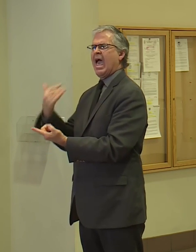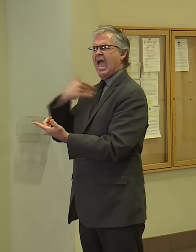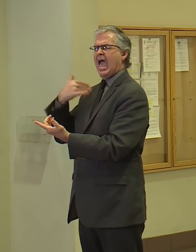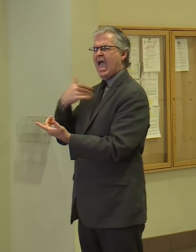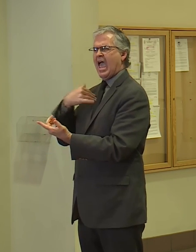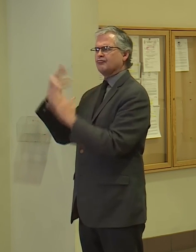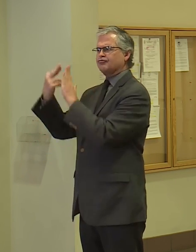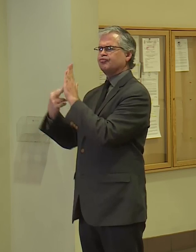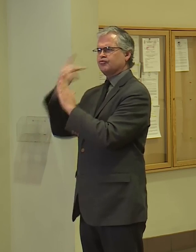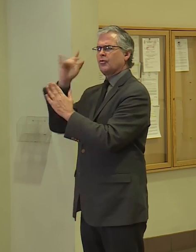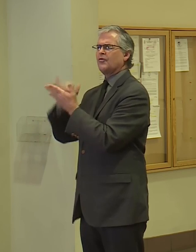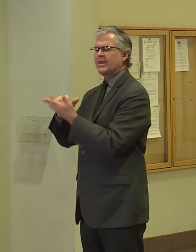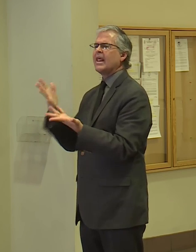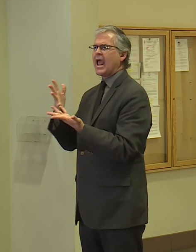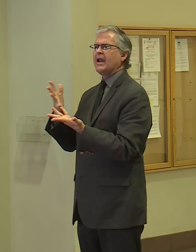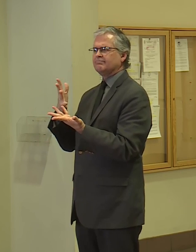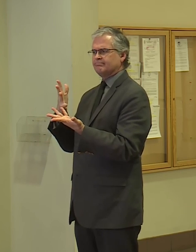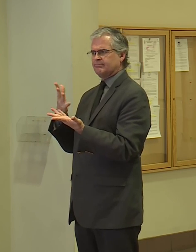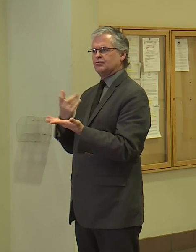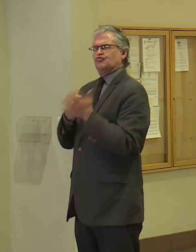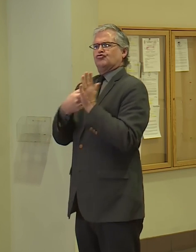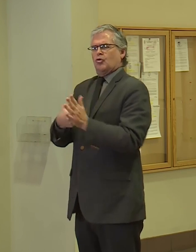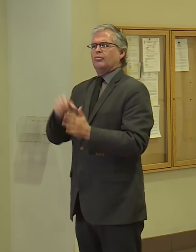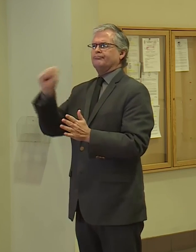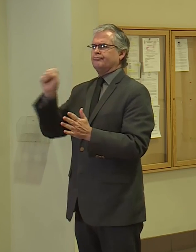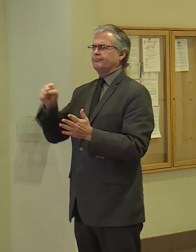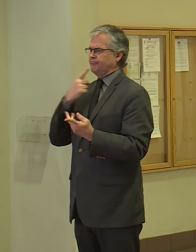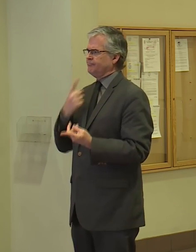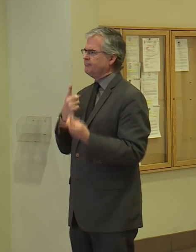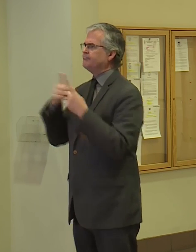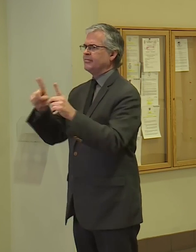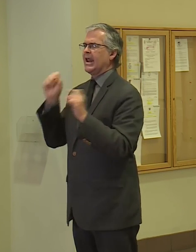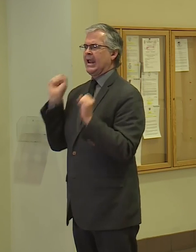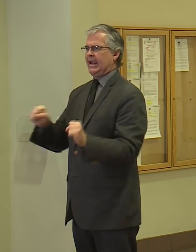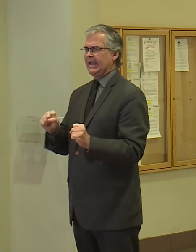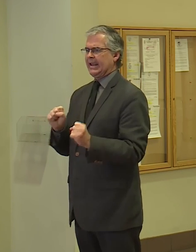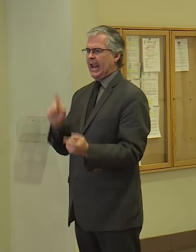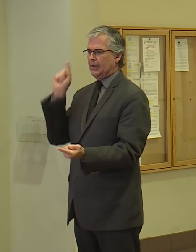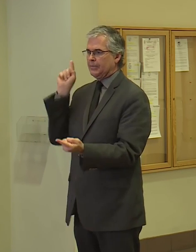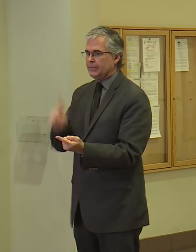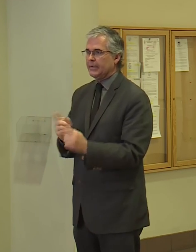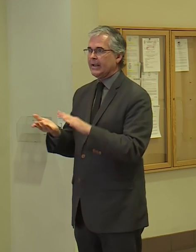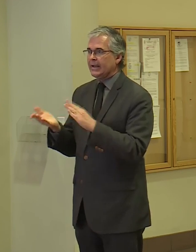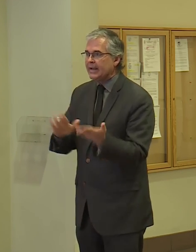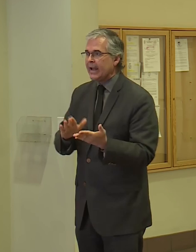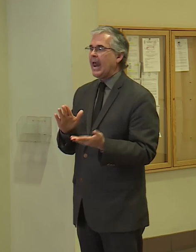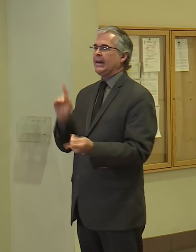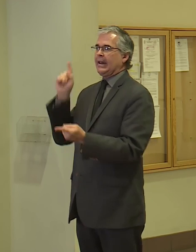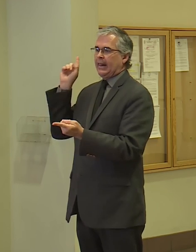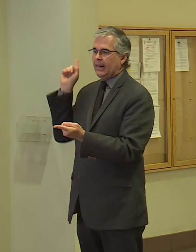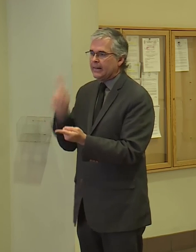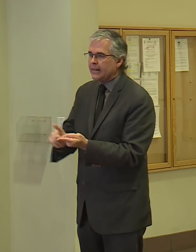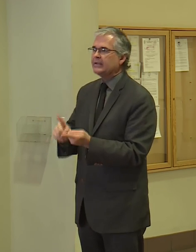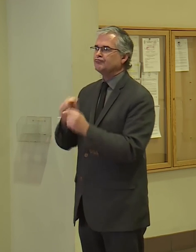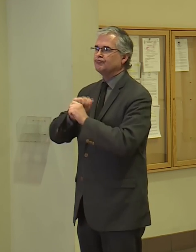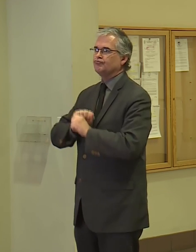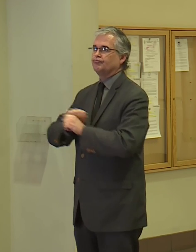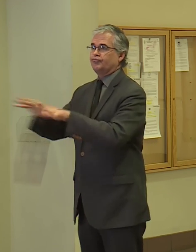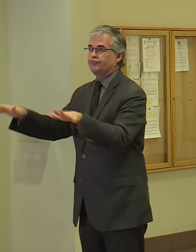be effective at reducing death and illness and slowing down the rate of transition in Prior